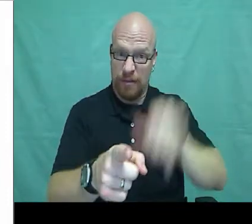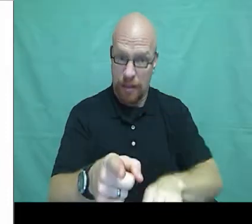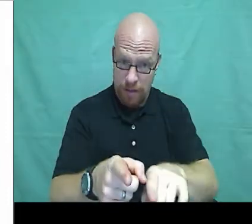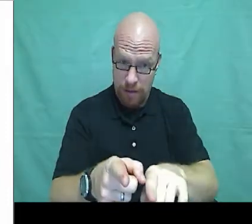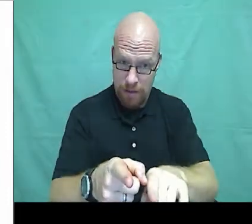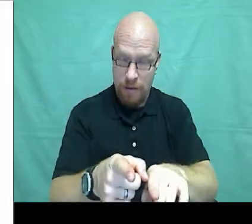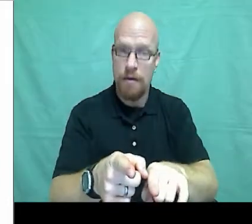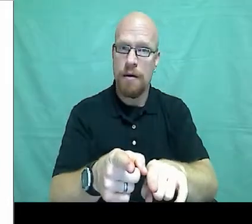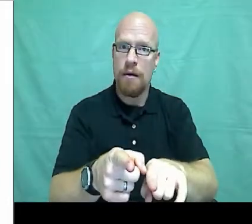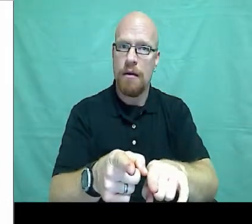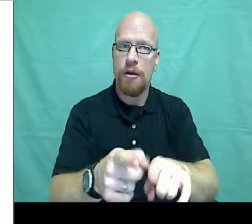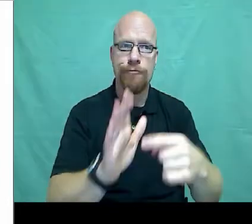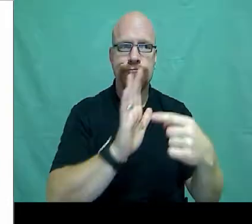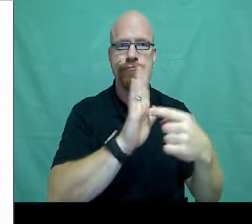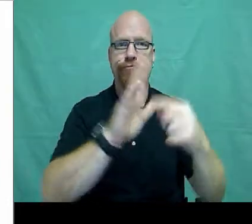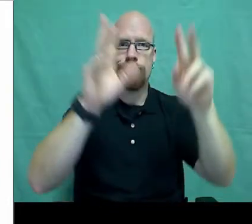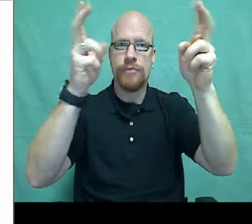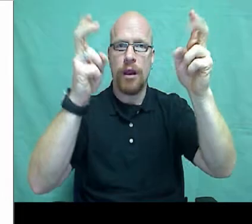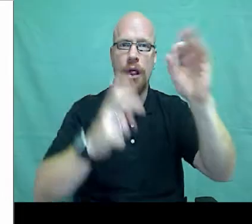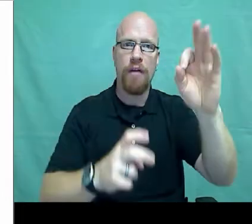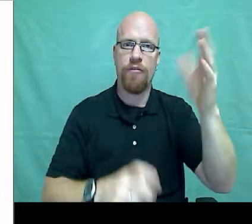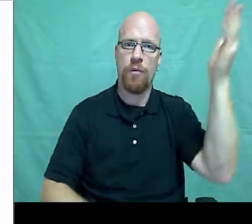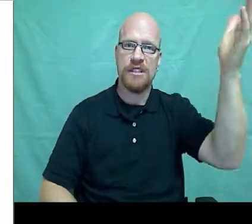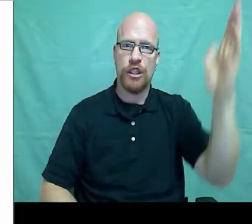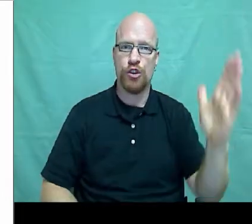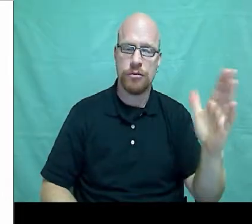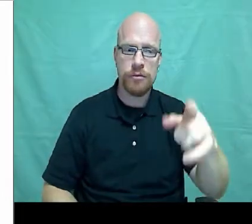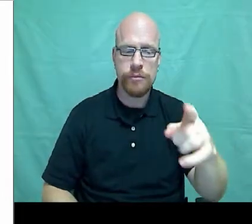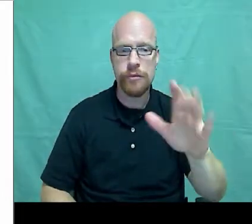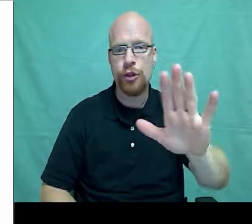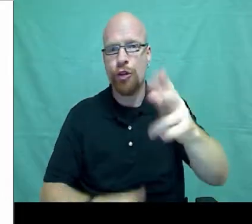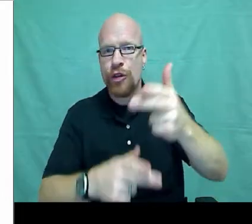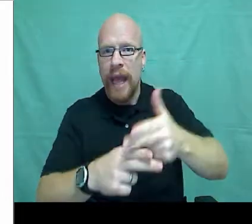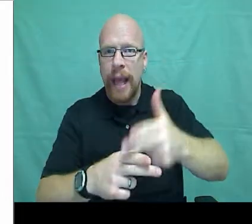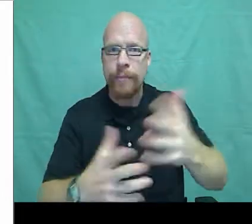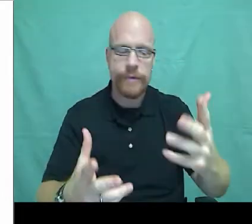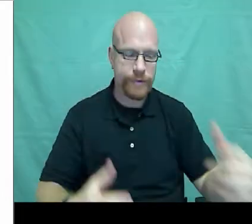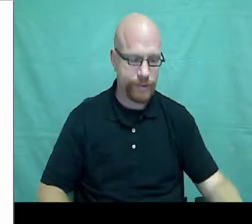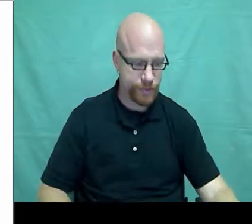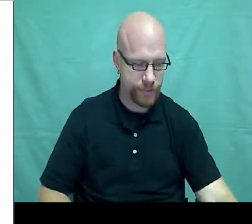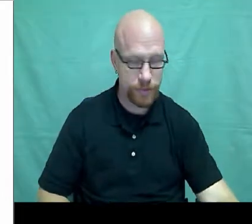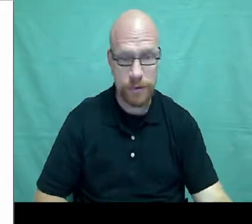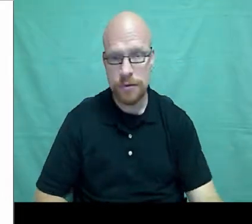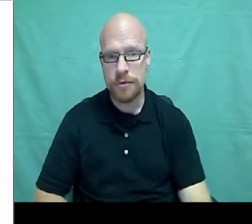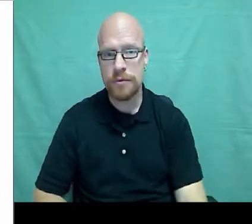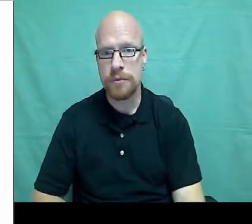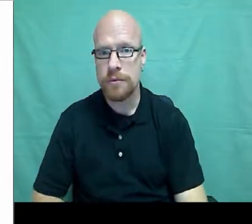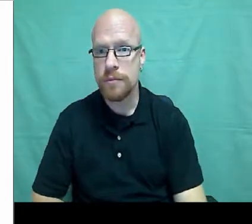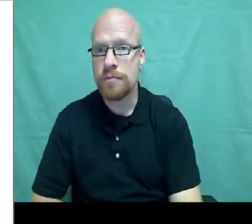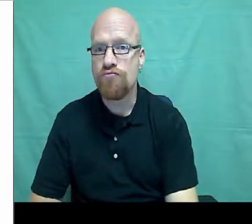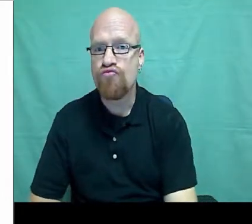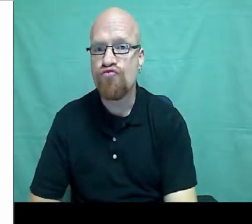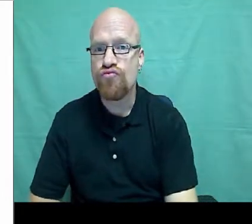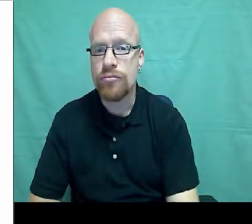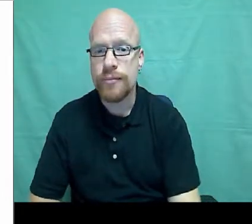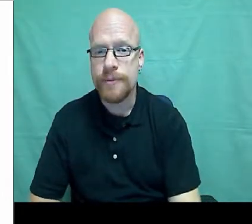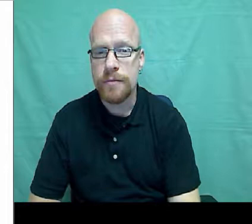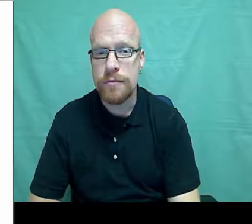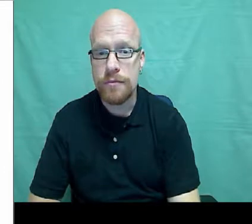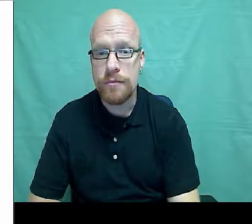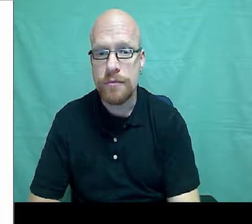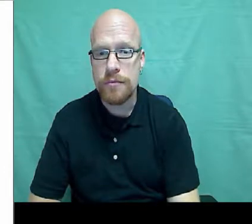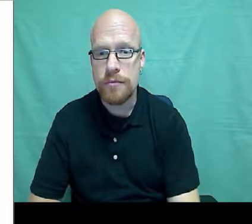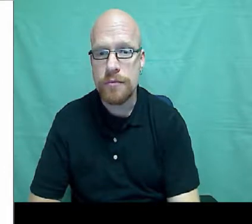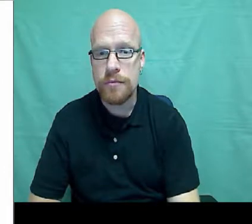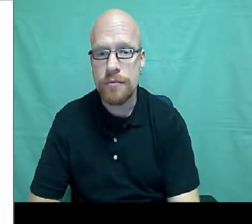Now this slide is the title of your presentation, and maybe you put the names of people in your group, or your name as the presenter on